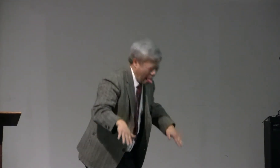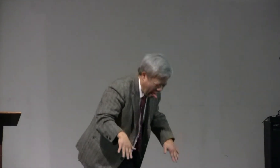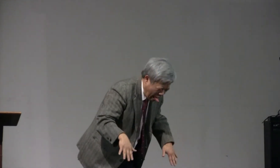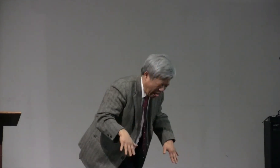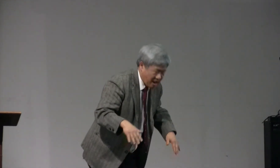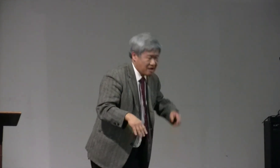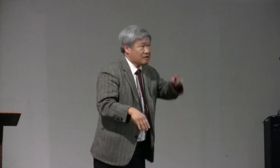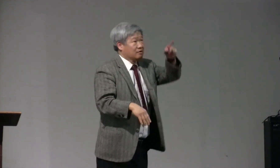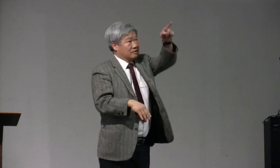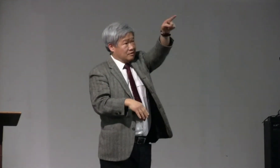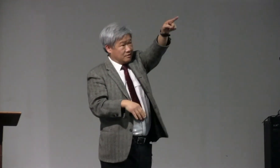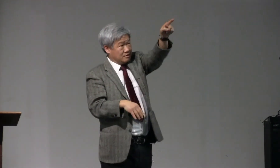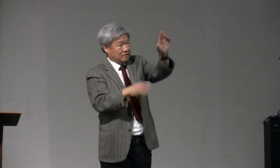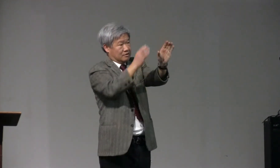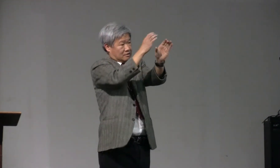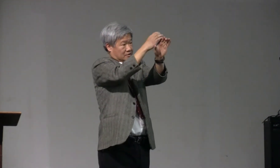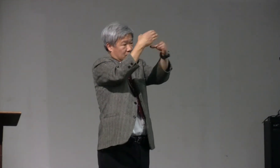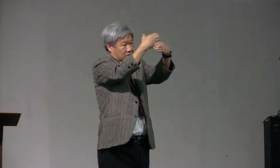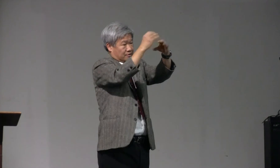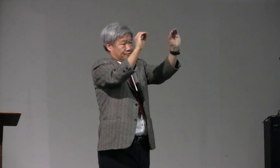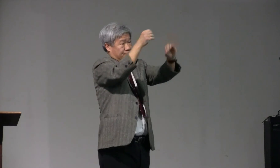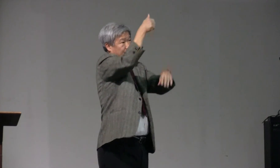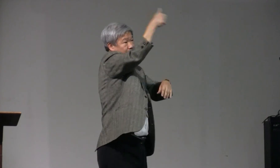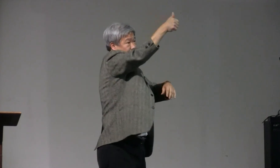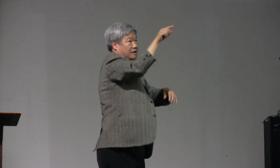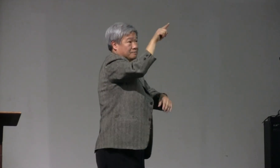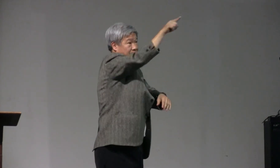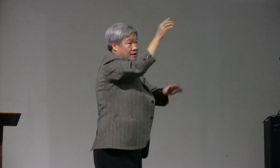blood. But Jesus